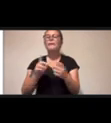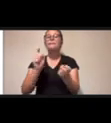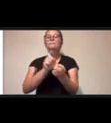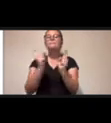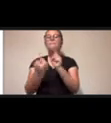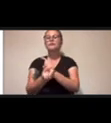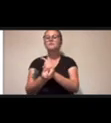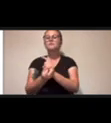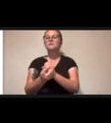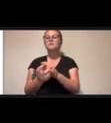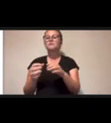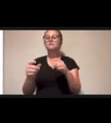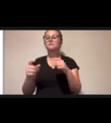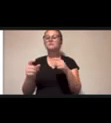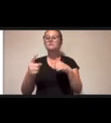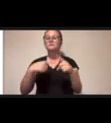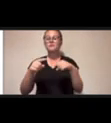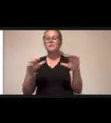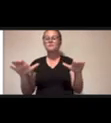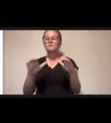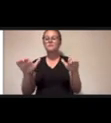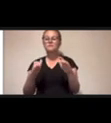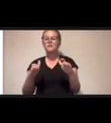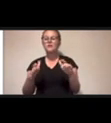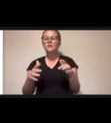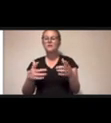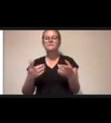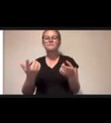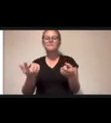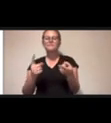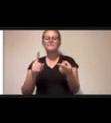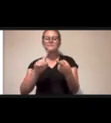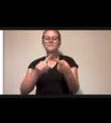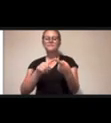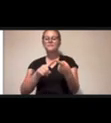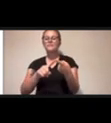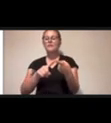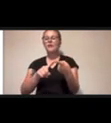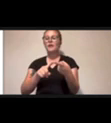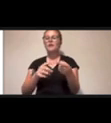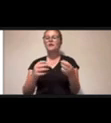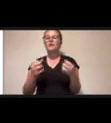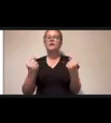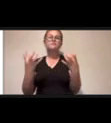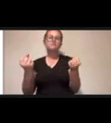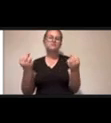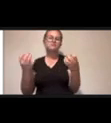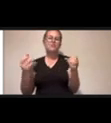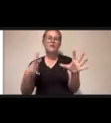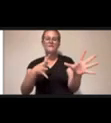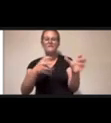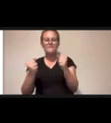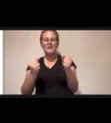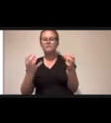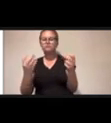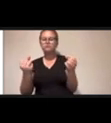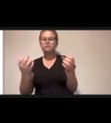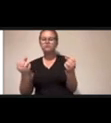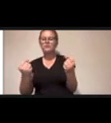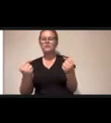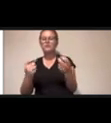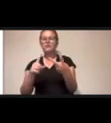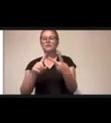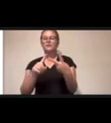disorder? A change in their signing behavior, such as